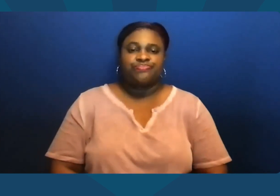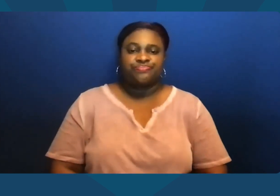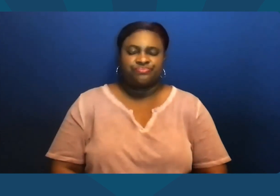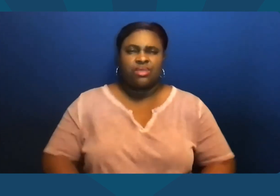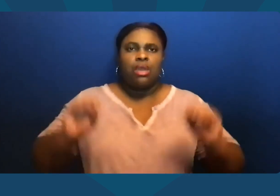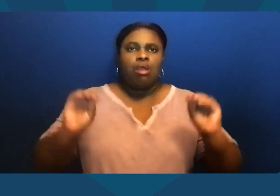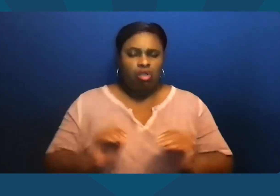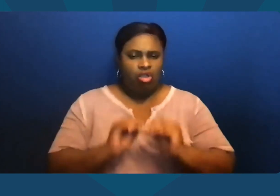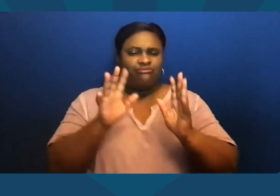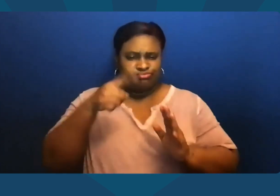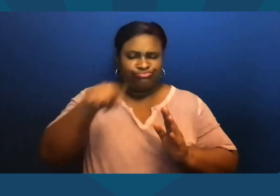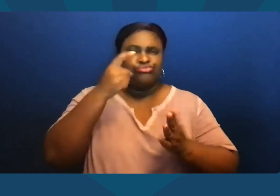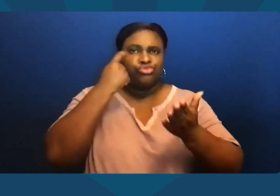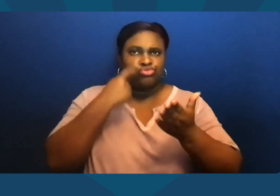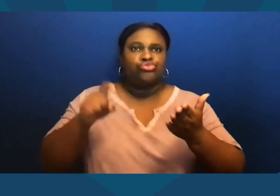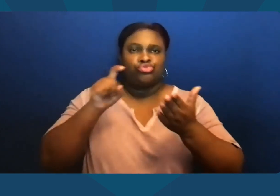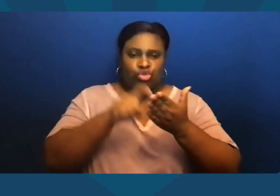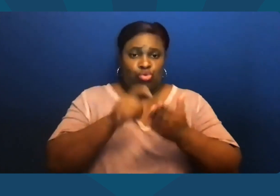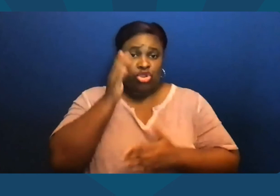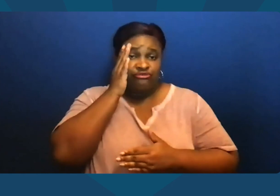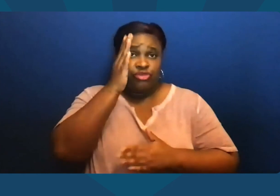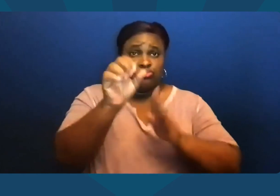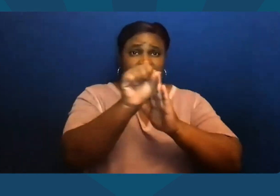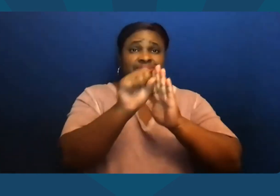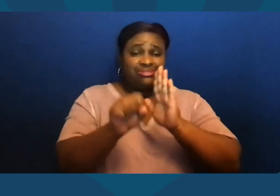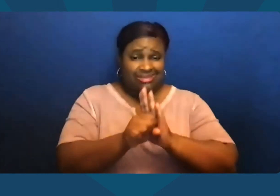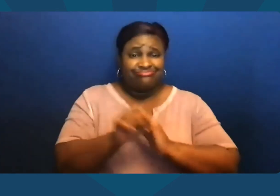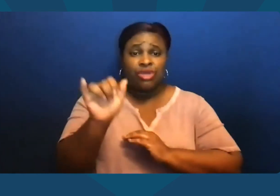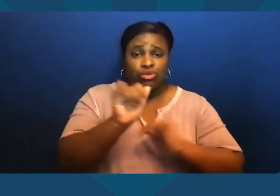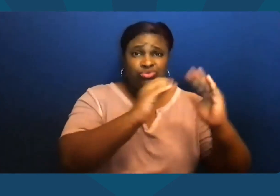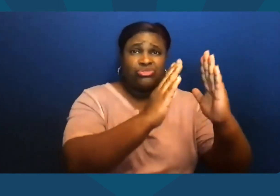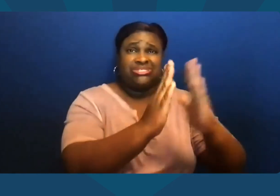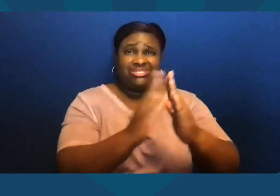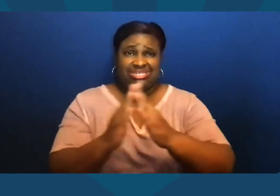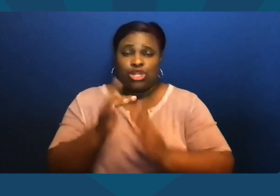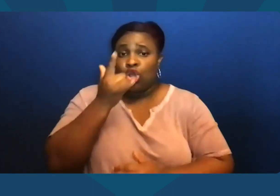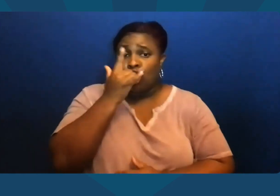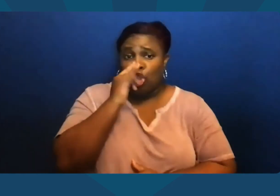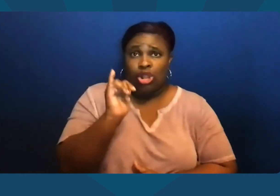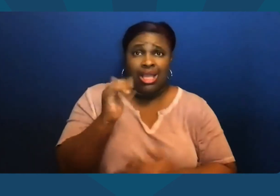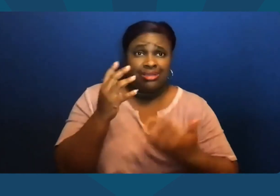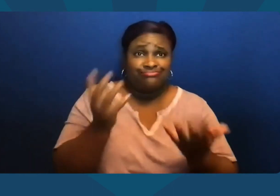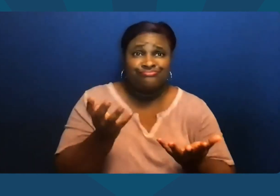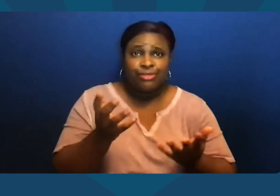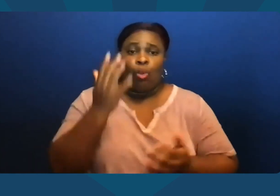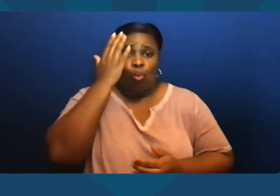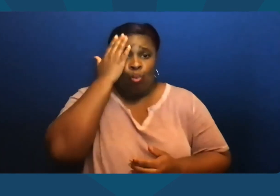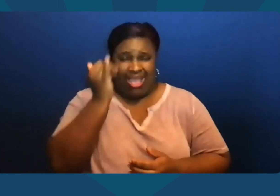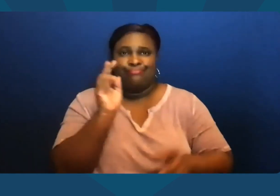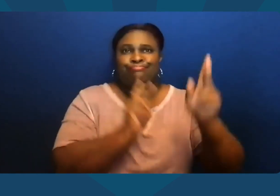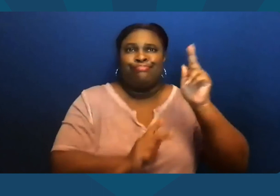submitted. One doesn't need a crystal ball to see the future of our state and cities.